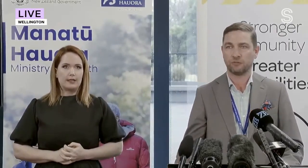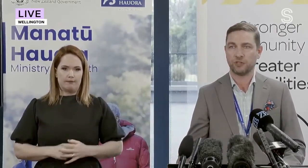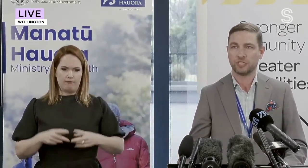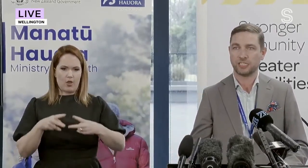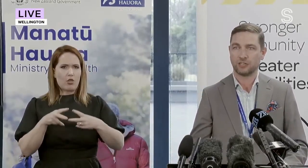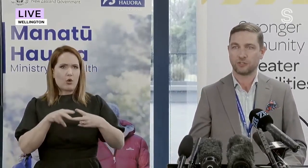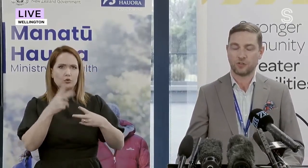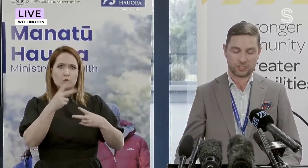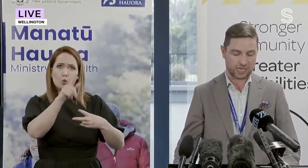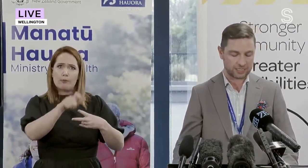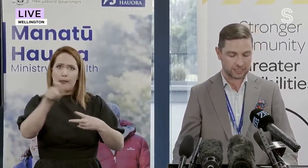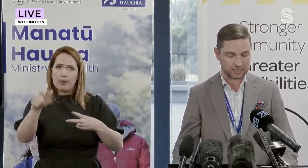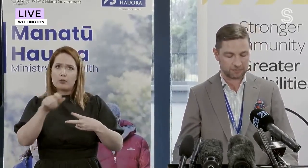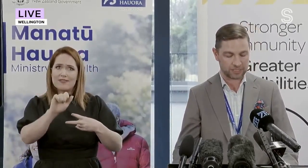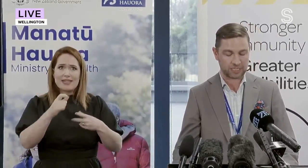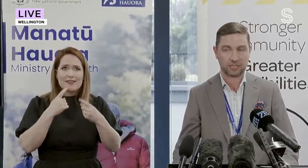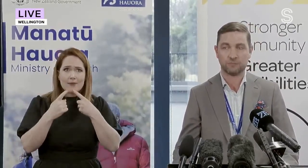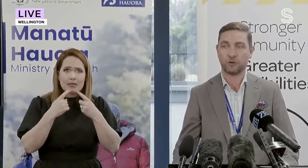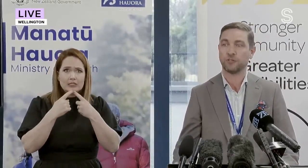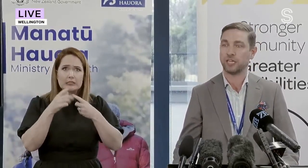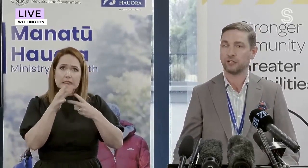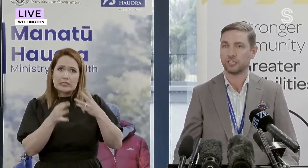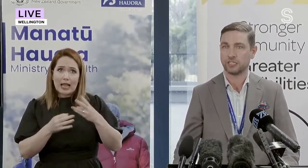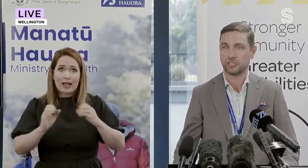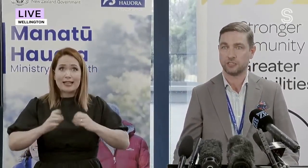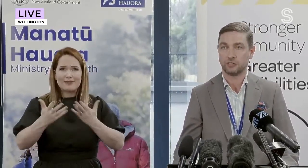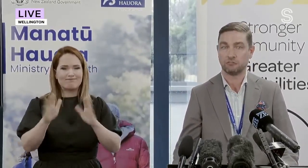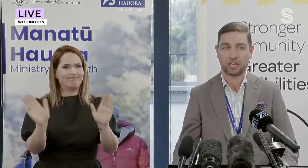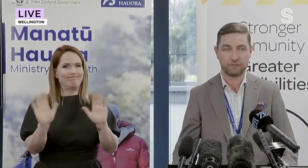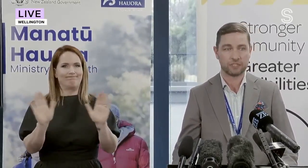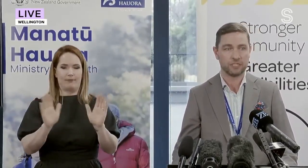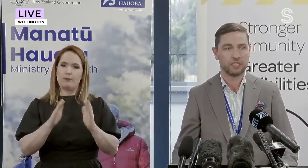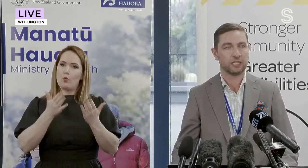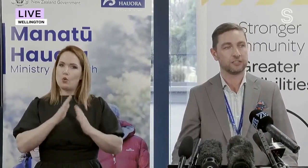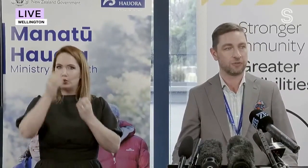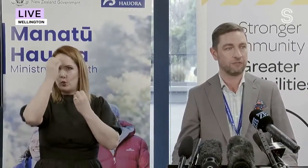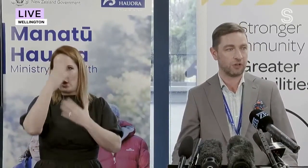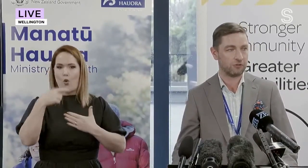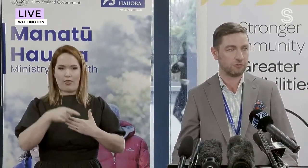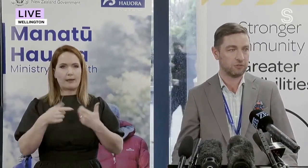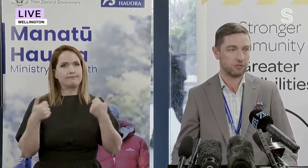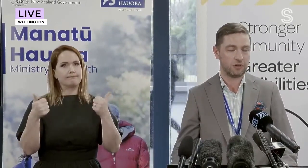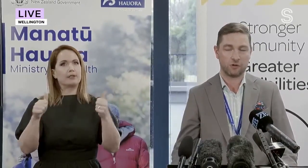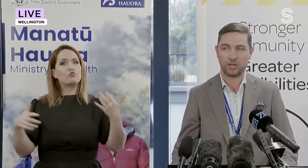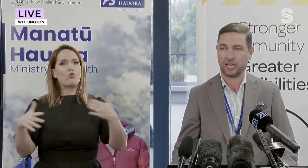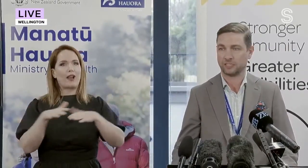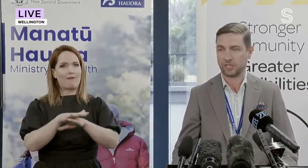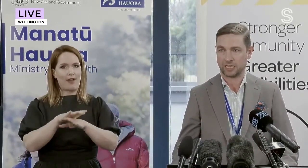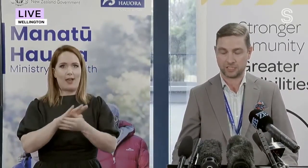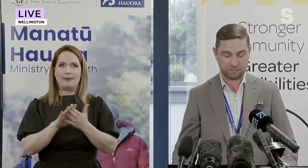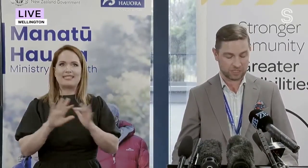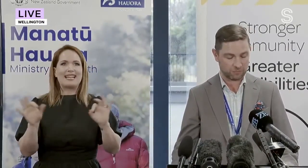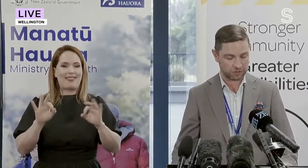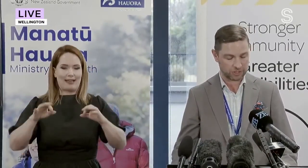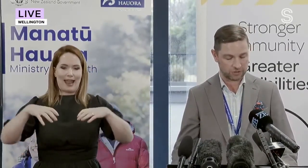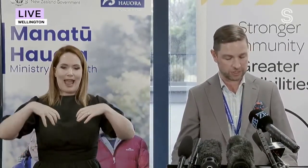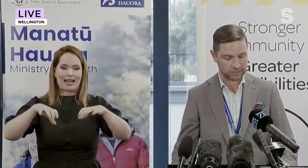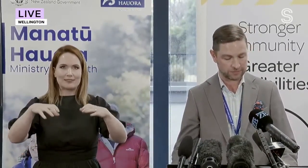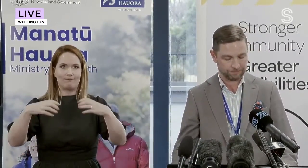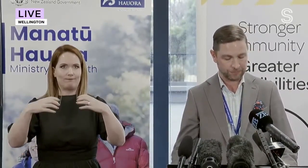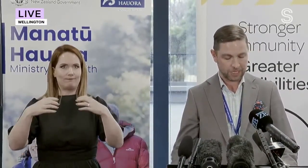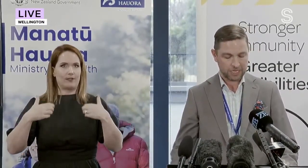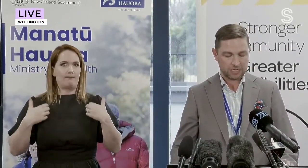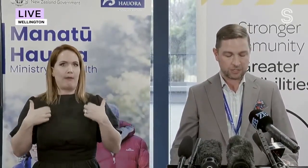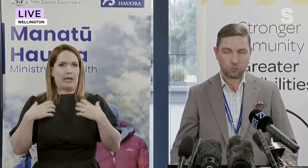give any further details on those cases except to say that both are now considered recovered, so we have no known active cases of monkeypox in New